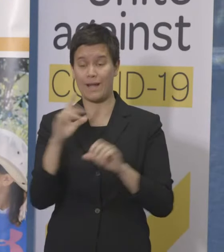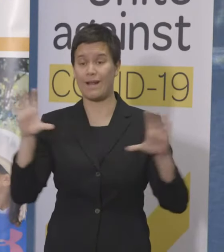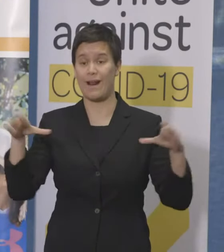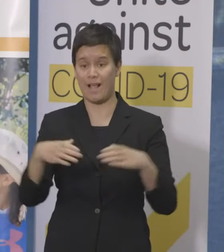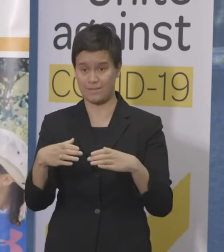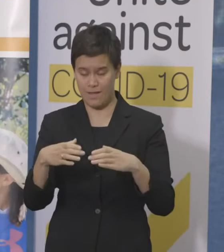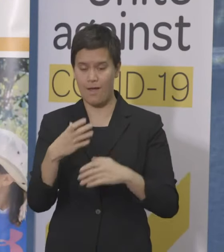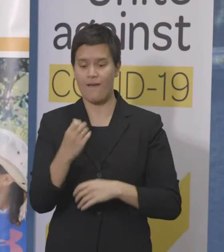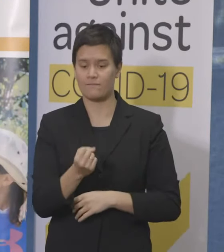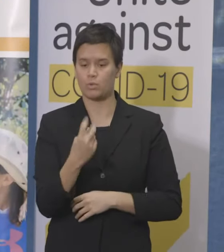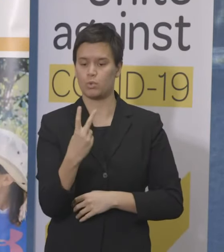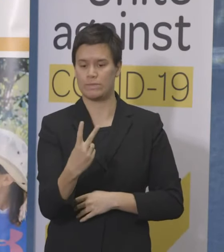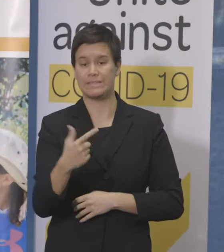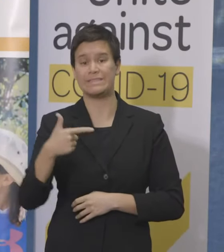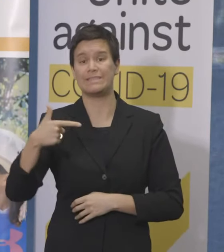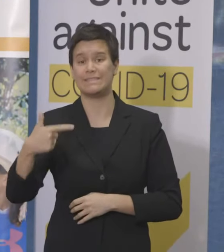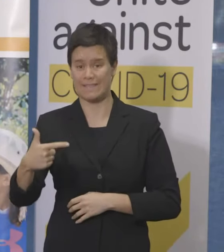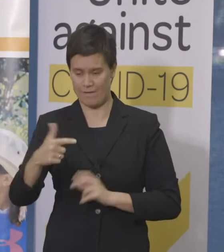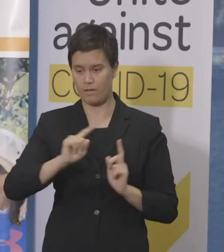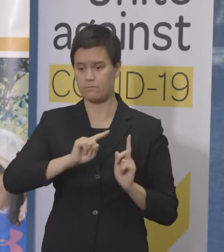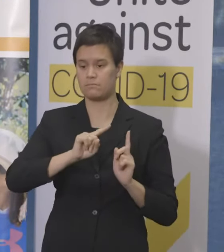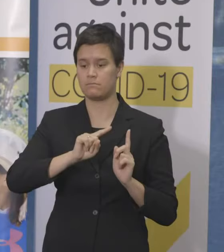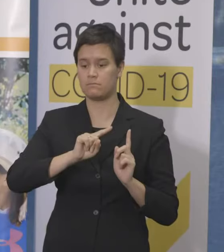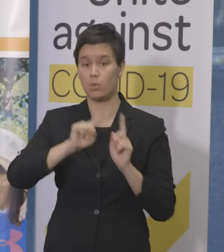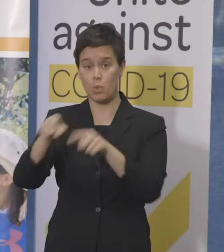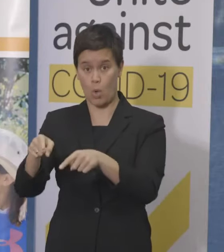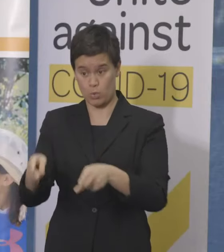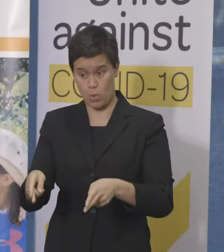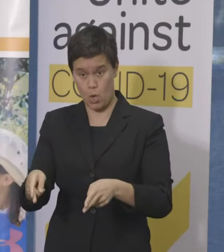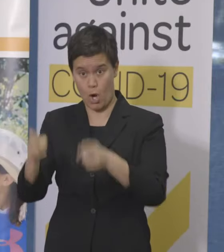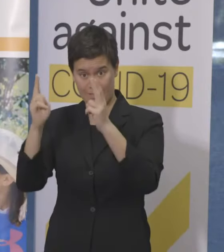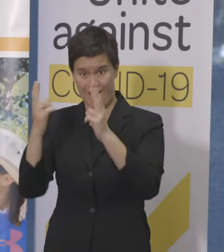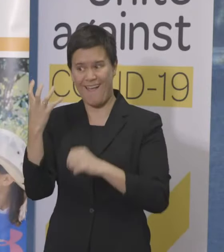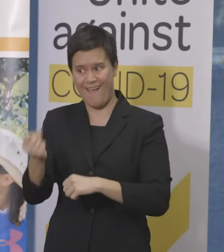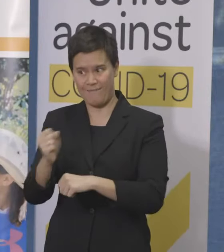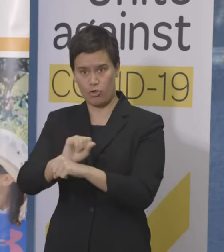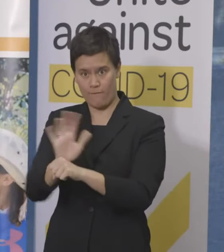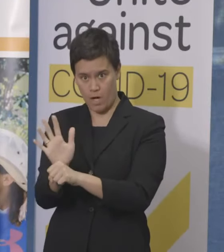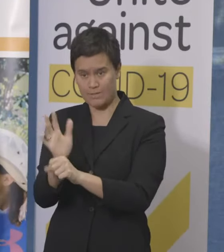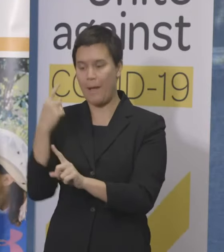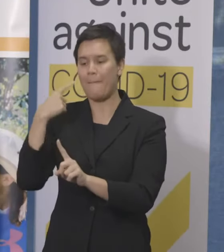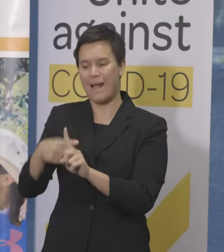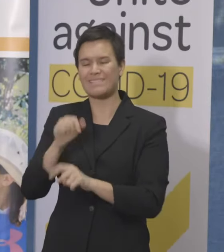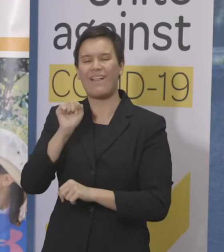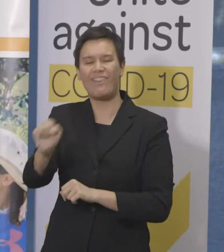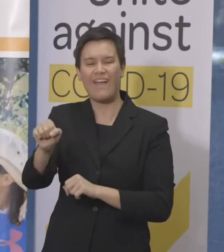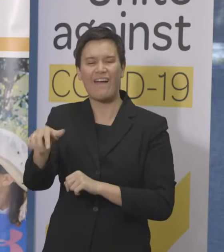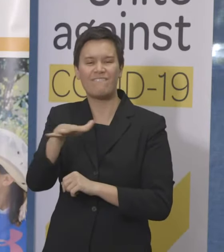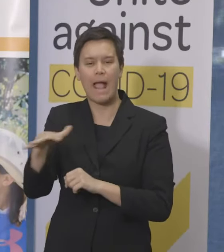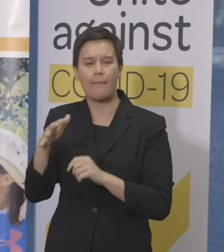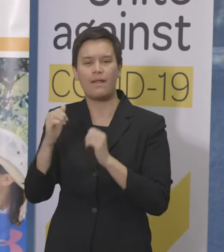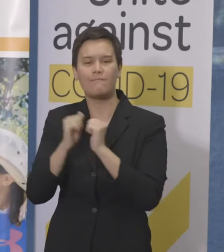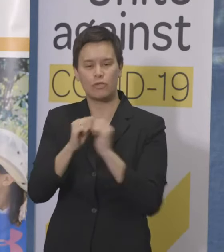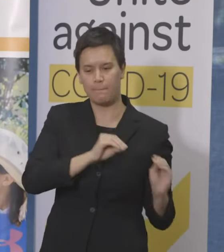Auckland quarantine facility, and that includes 27 people who have tested positive as well as household